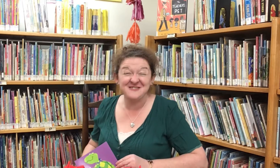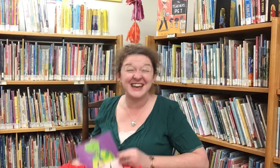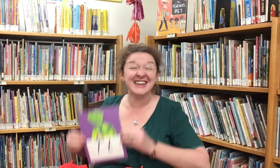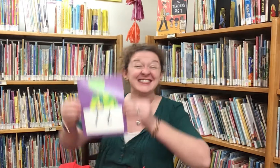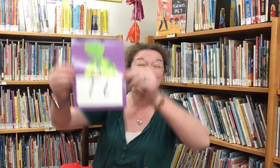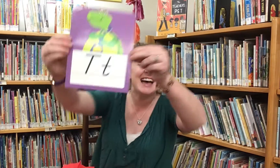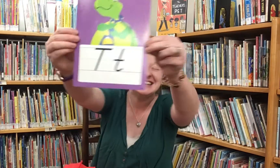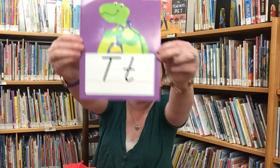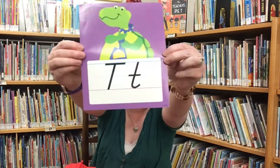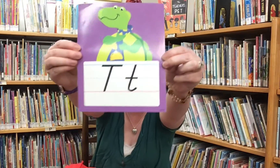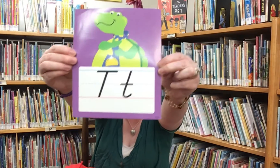with T.